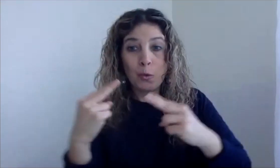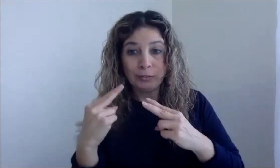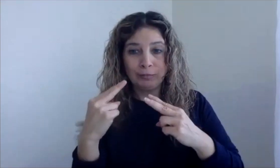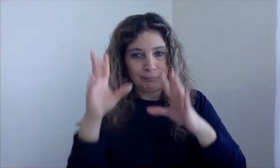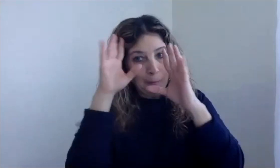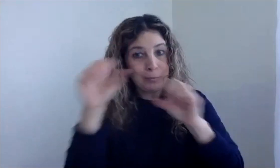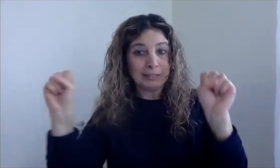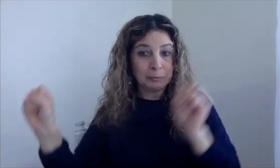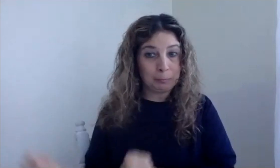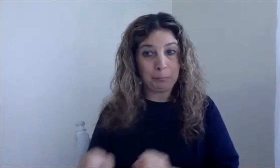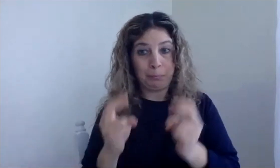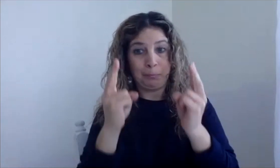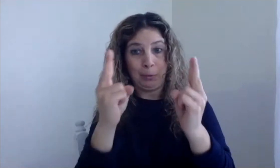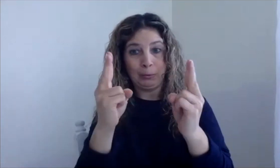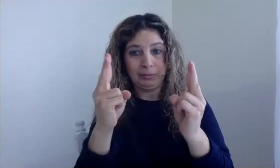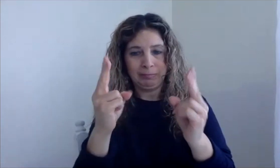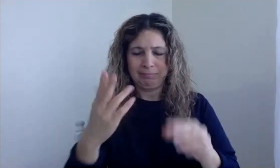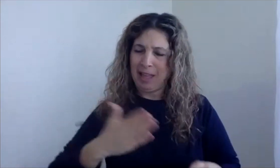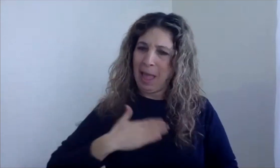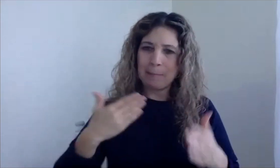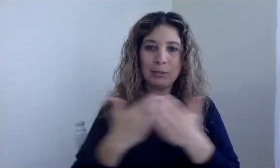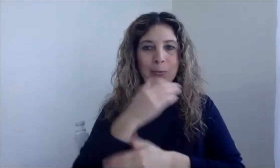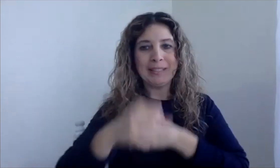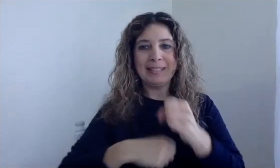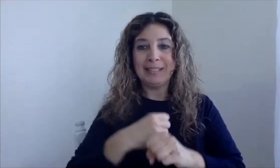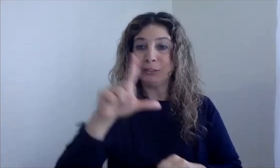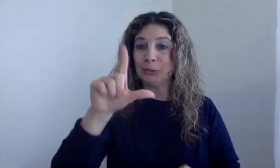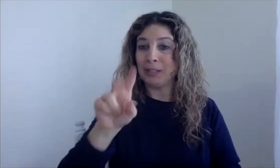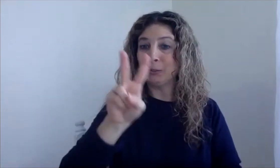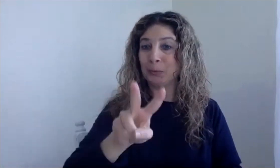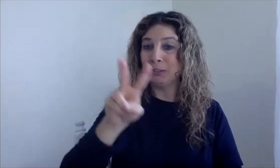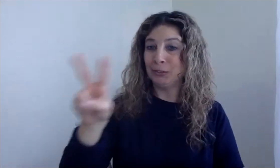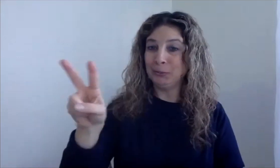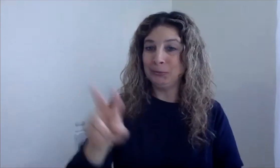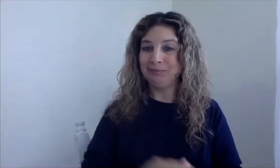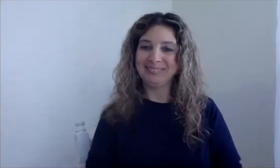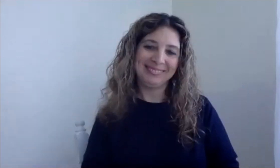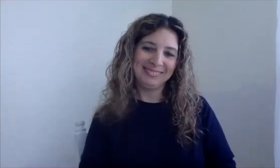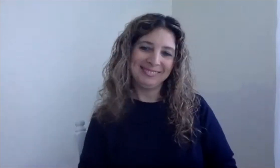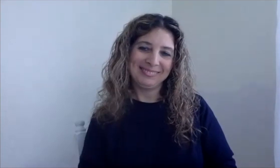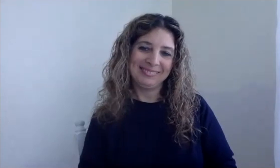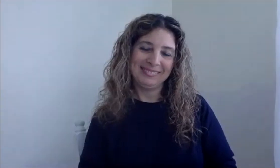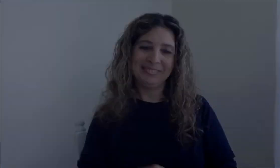Post. Thank you for viewing my President's Post. Happy New Year. Happy 2022.